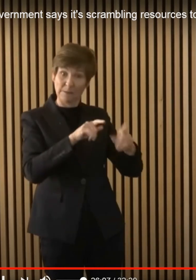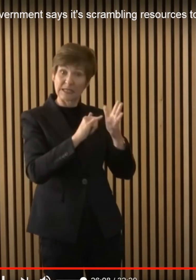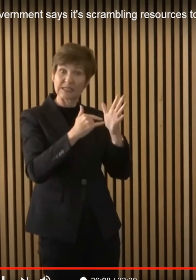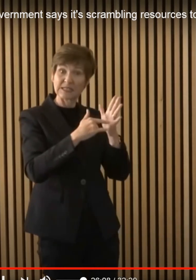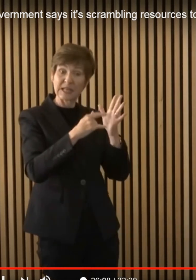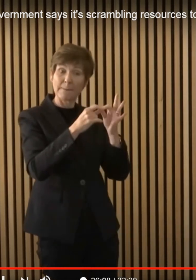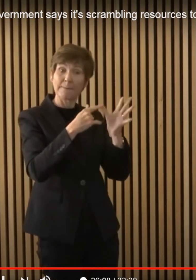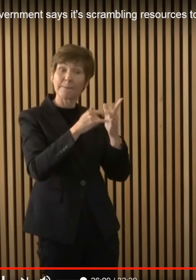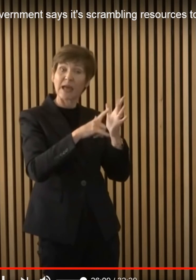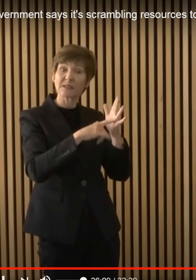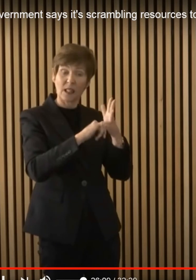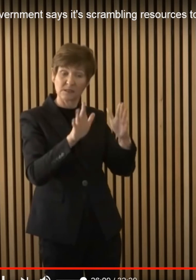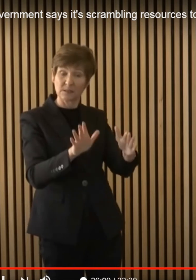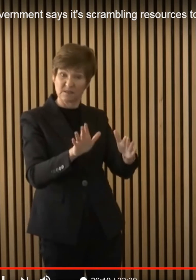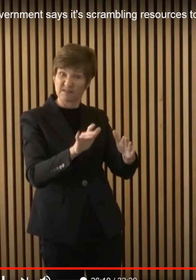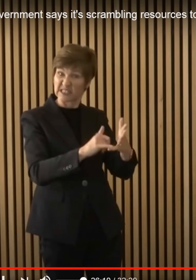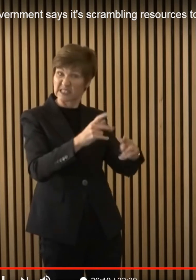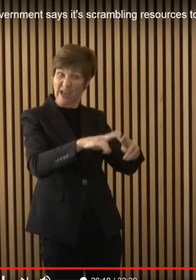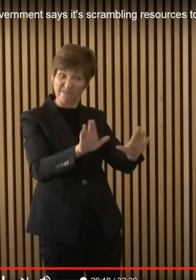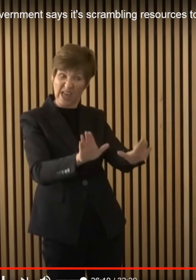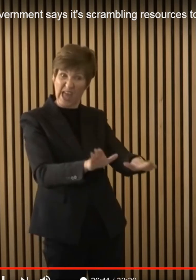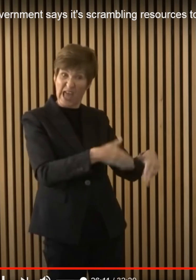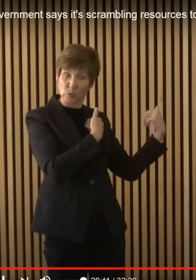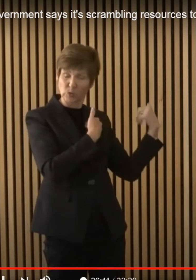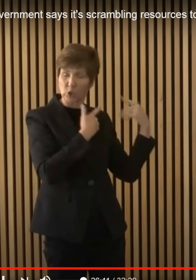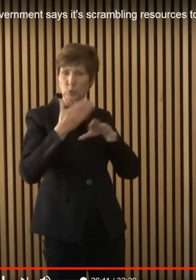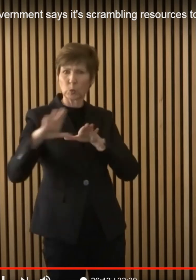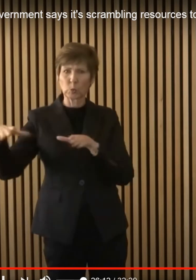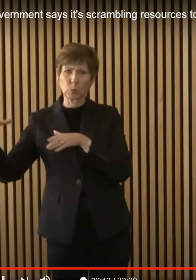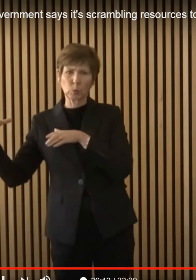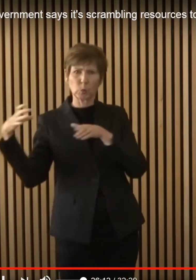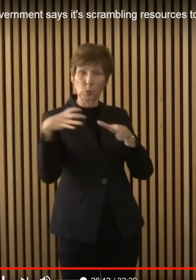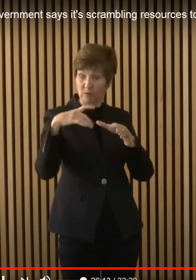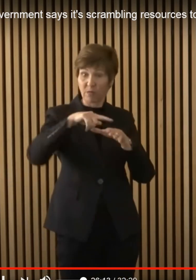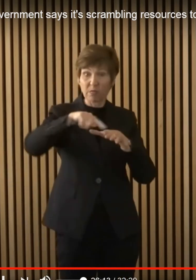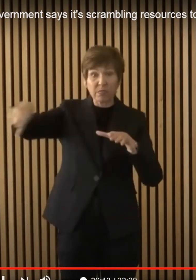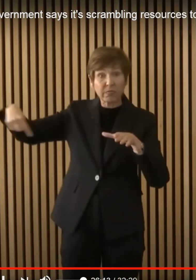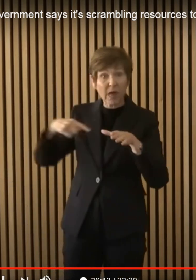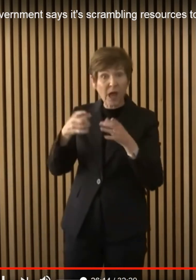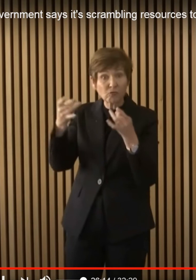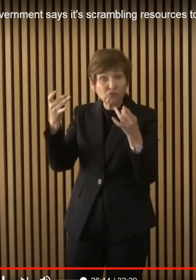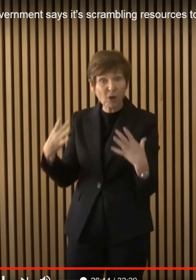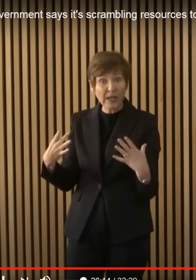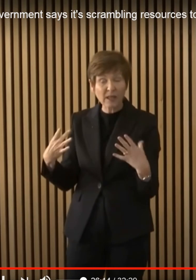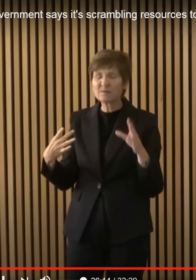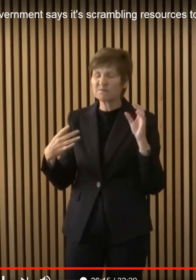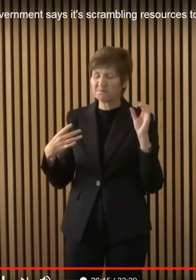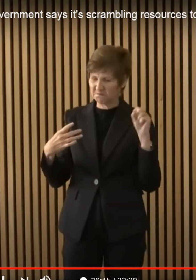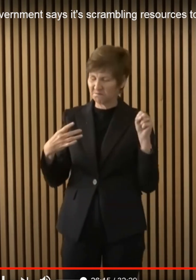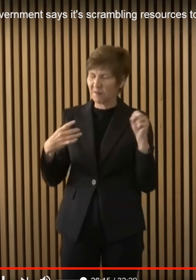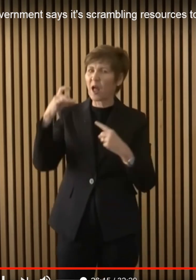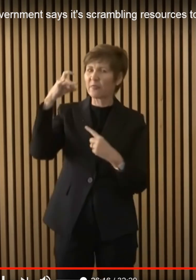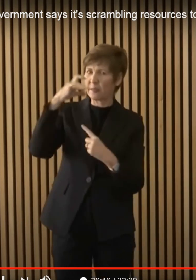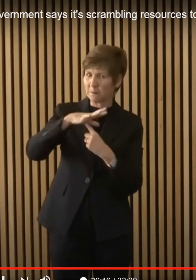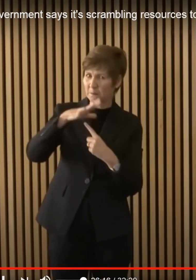on Thursday of last week with colleagues, and I think that was an important thing to